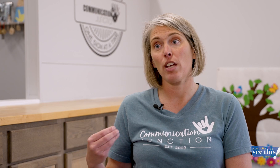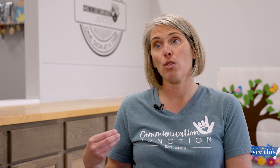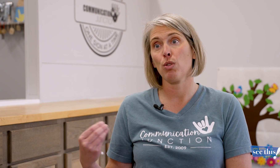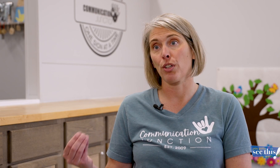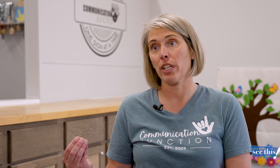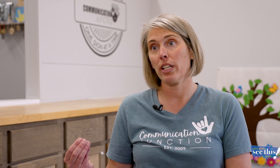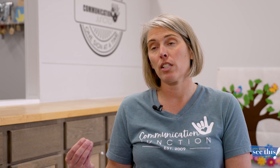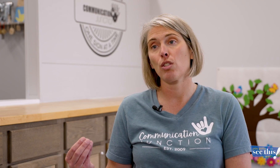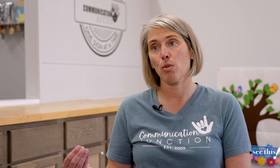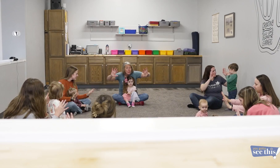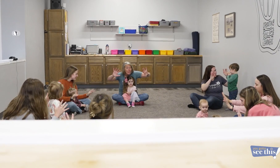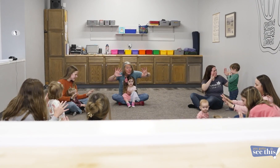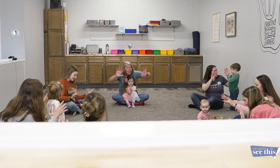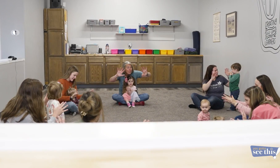new learning is super helpful.